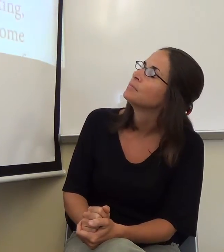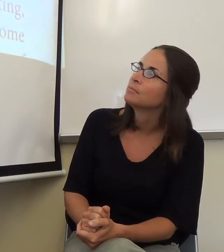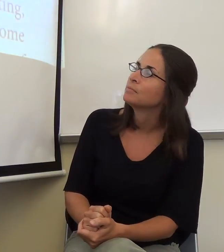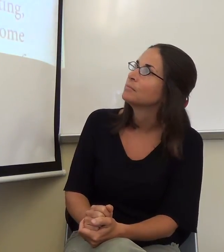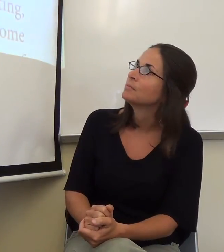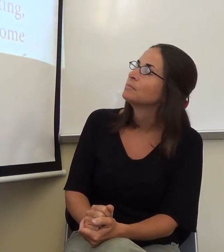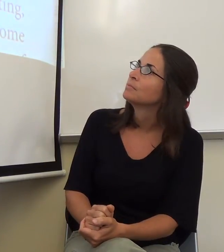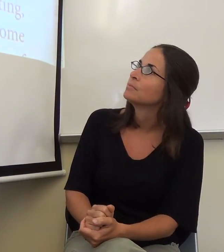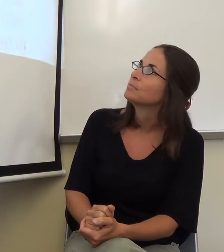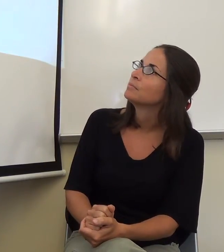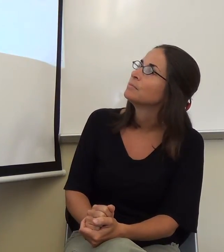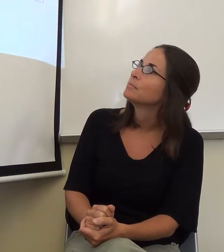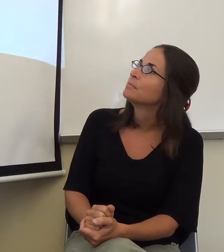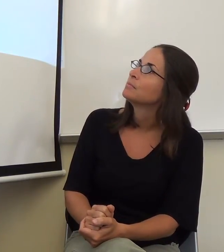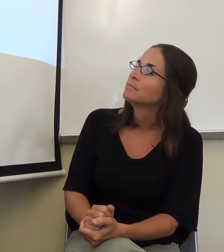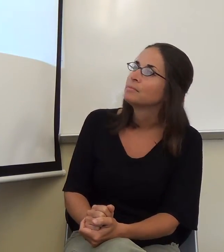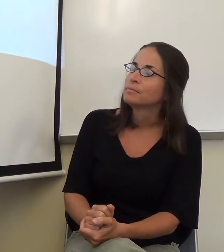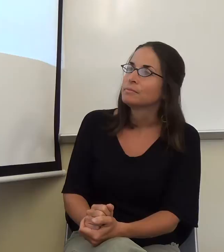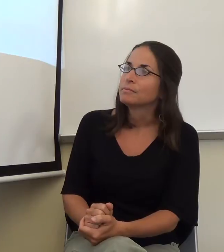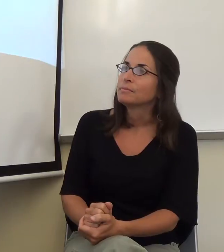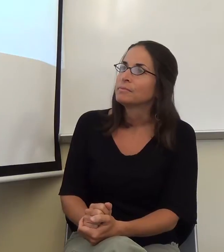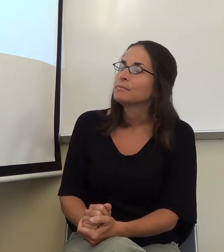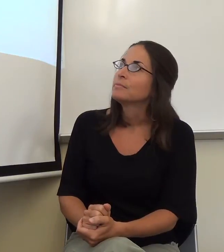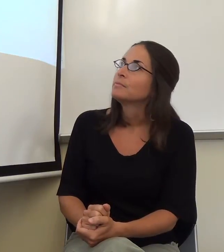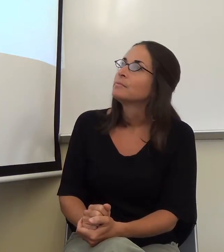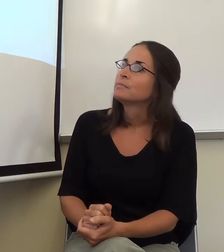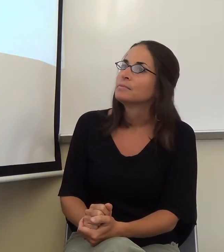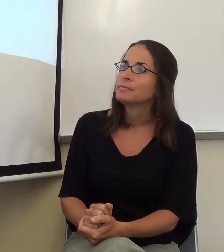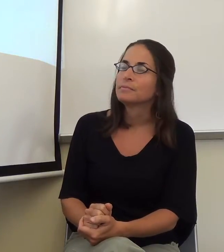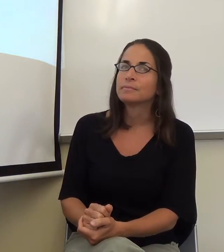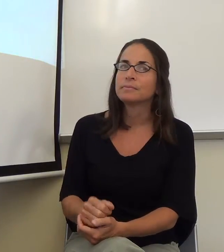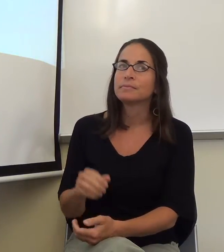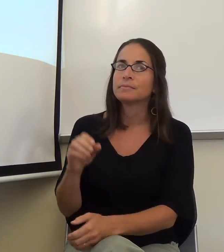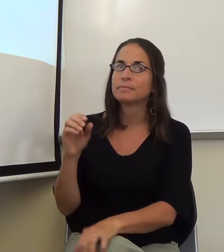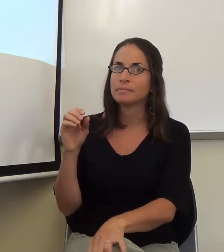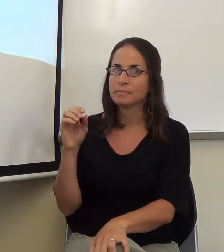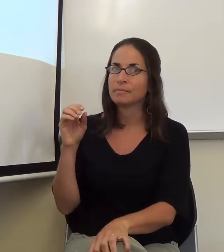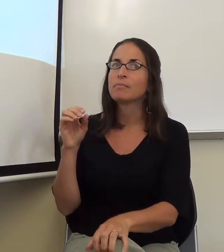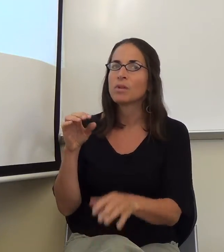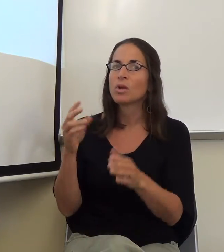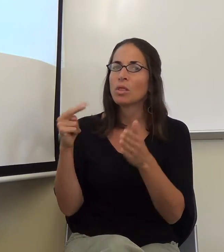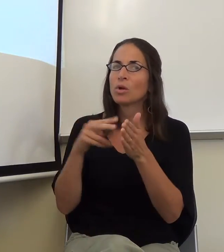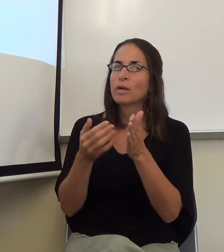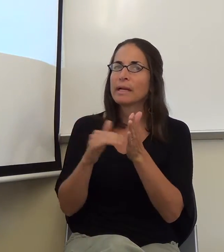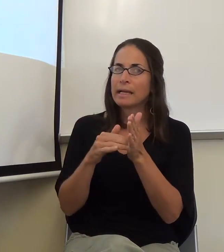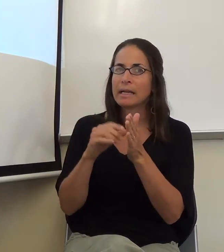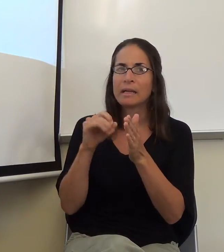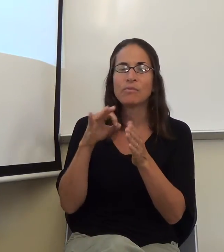So there's an example, and again, if you go back in and look, please go back in, even if you didn't do the homework, and look these